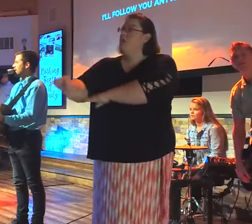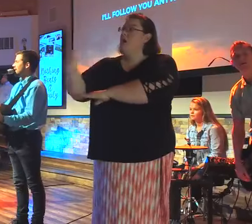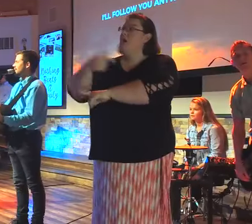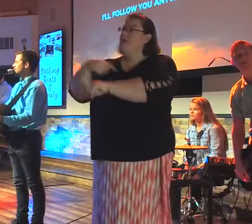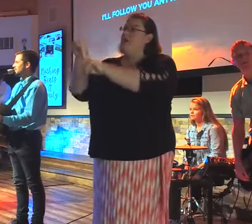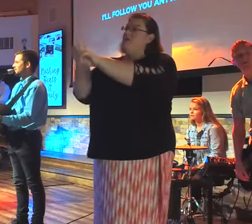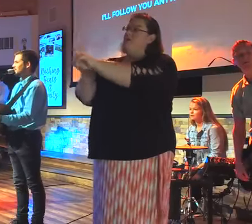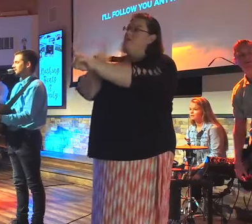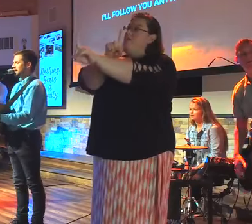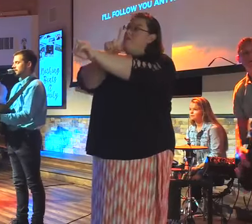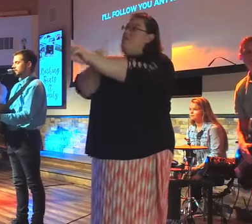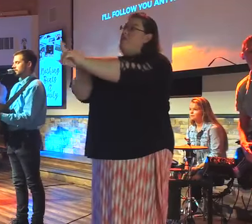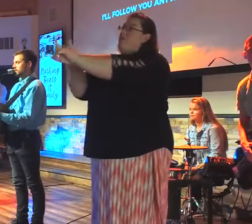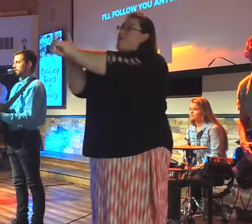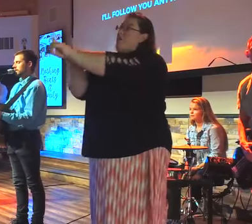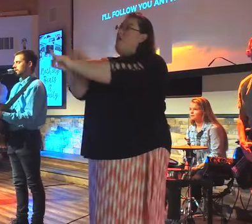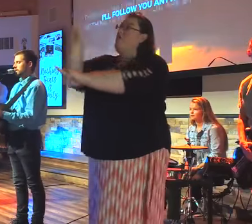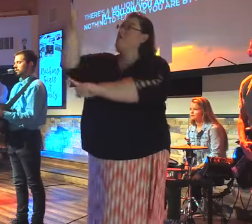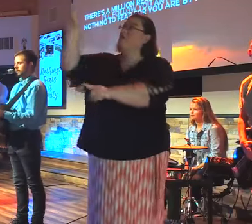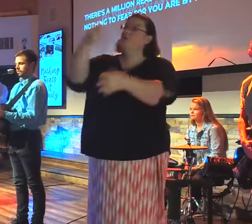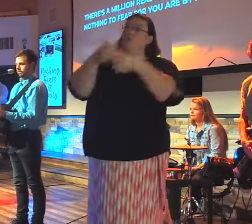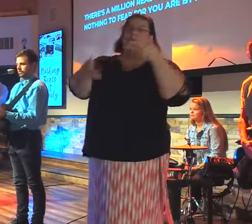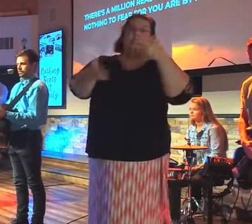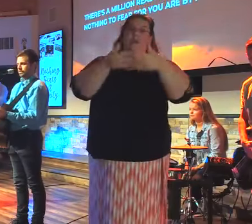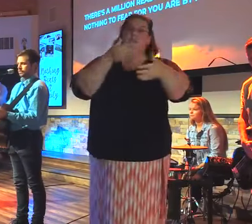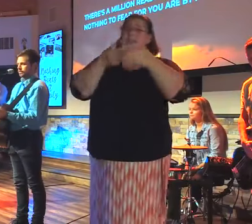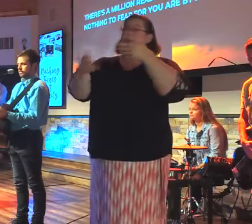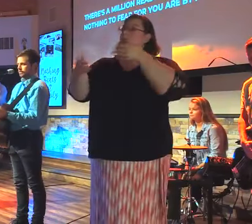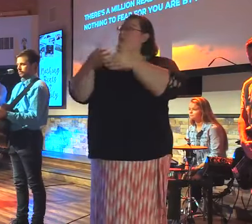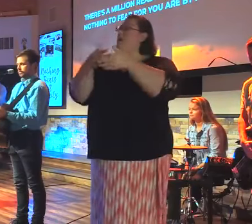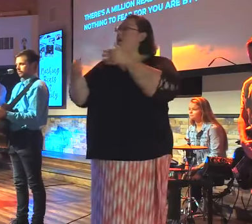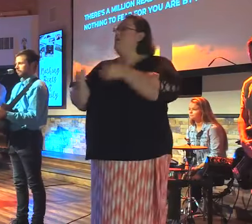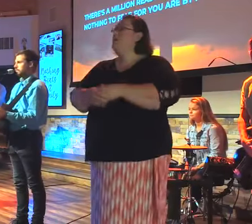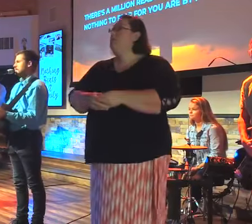night. I'll follow you anywhere.